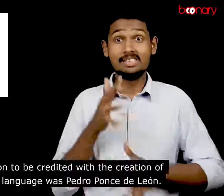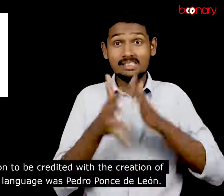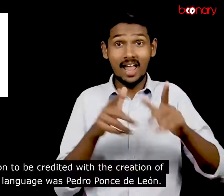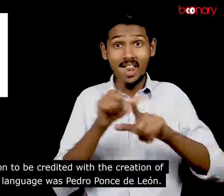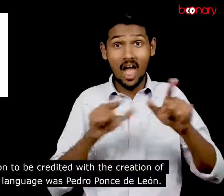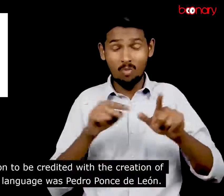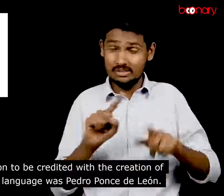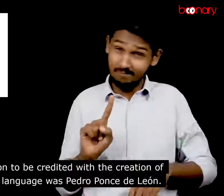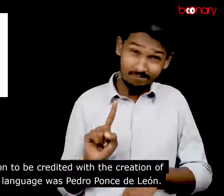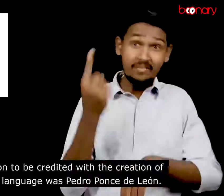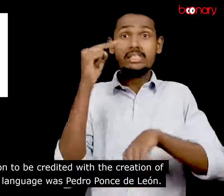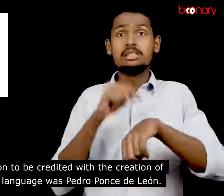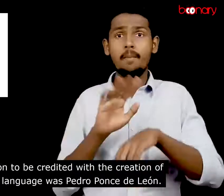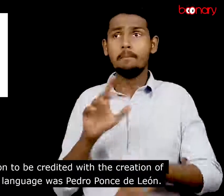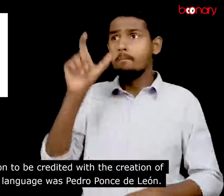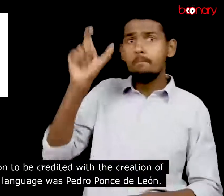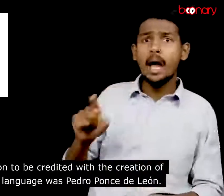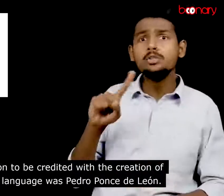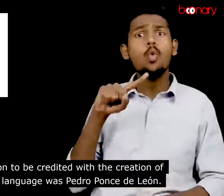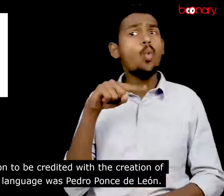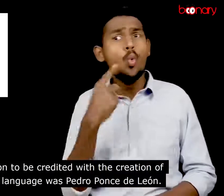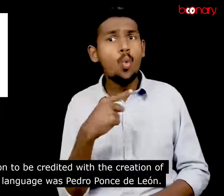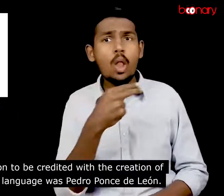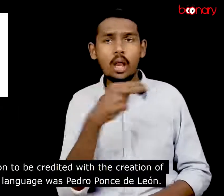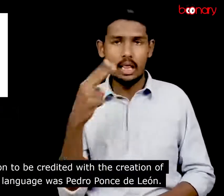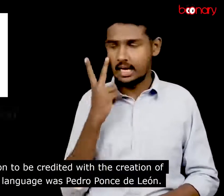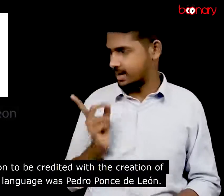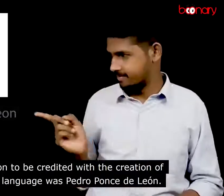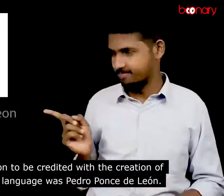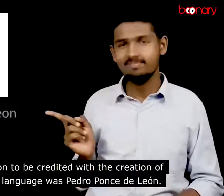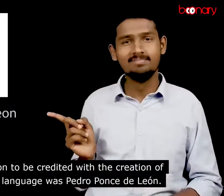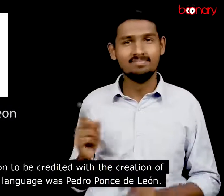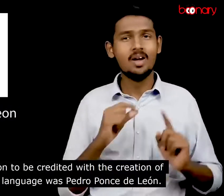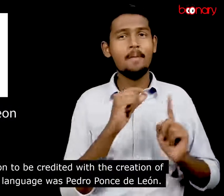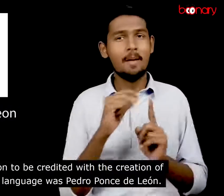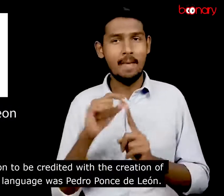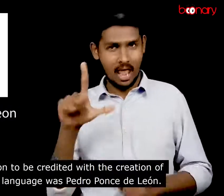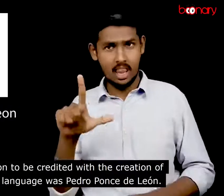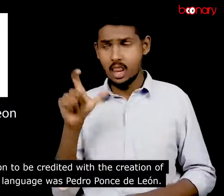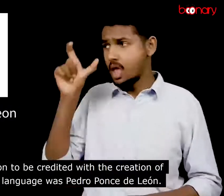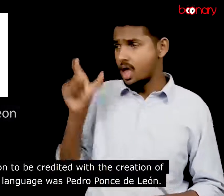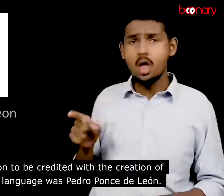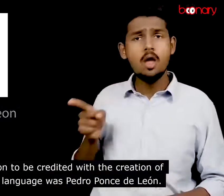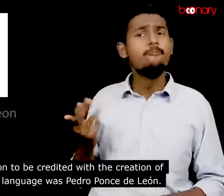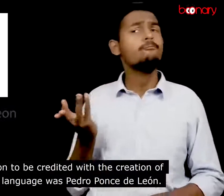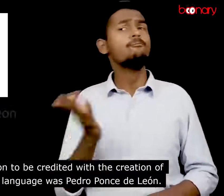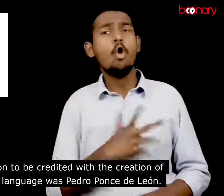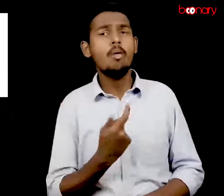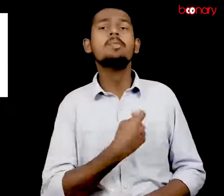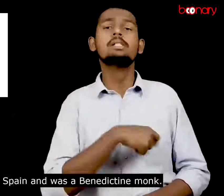The first person to be credited with the creation of a formal sign language was Pedro Ponce de Leon.